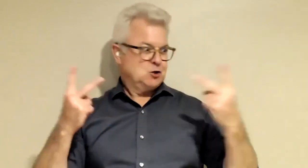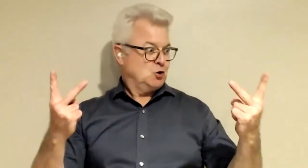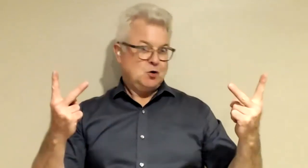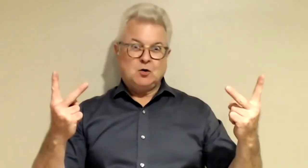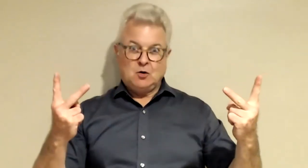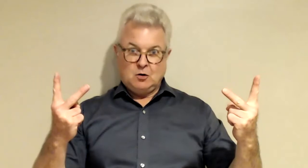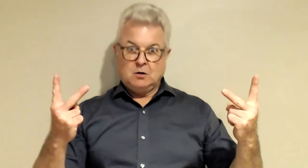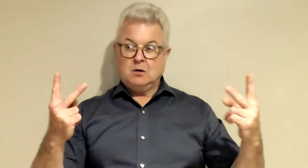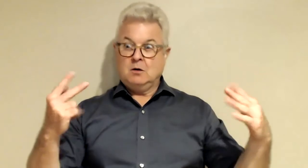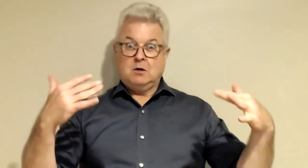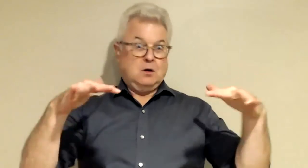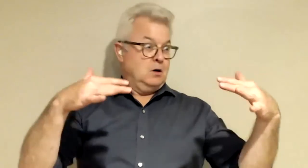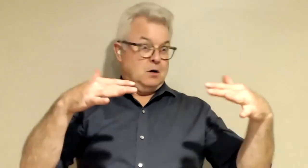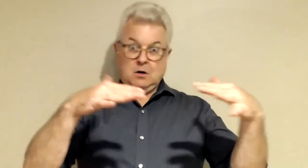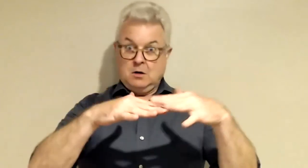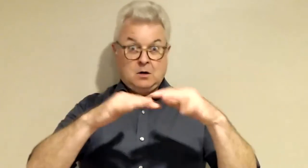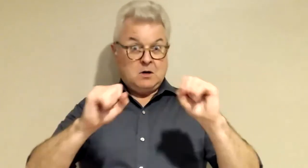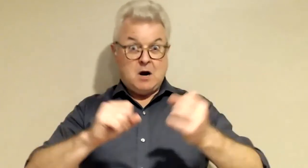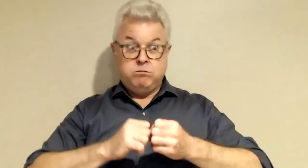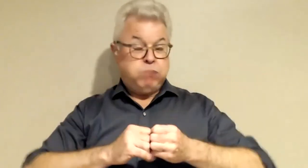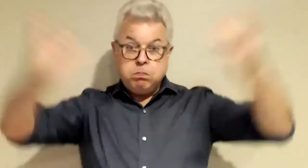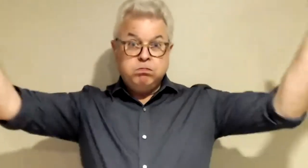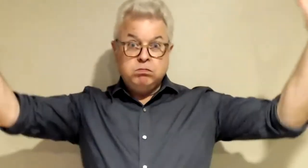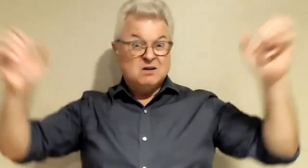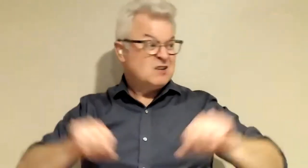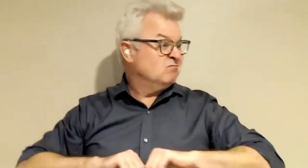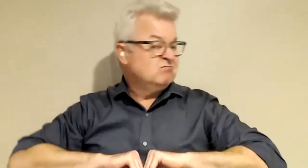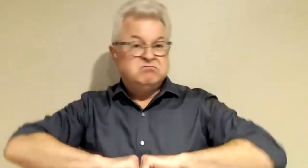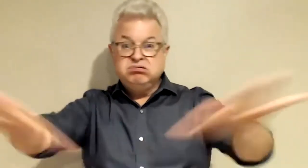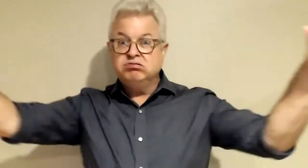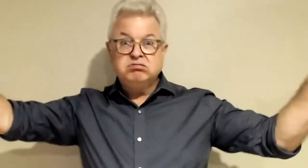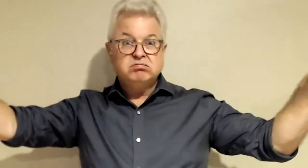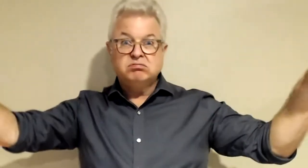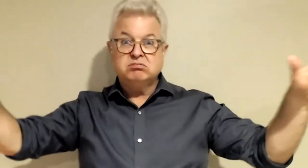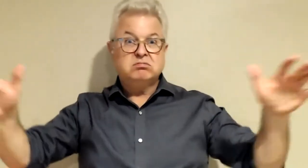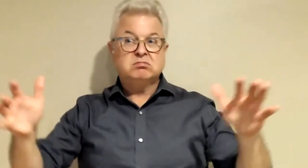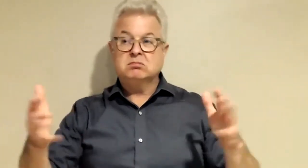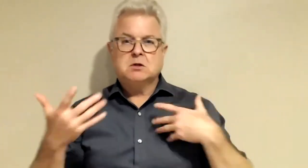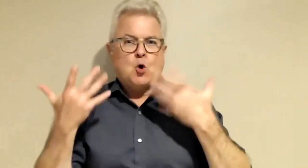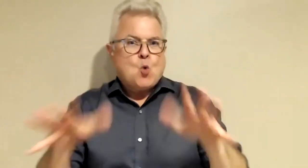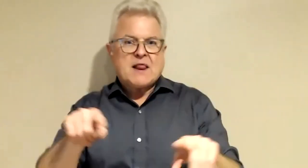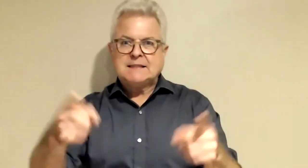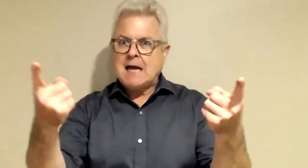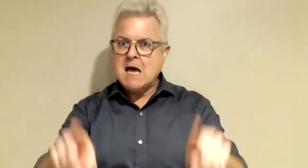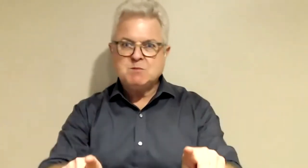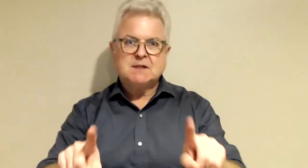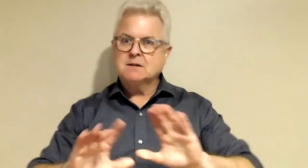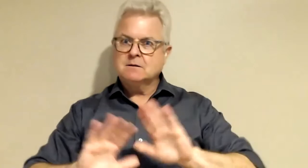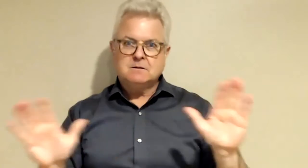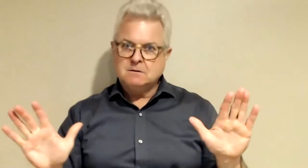starting to mutate. So now we're dealing with these various strains. It can easily break out into another pandemic, and we don't want to see this